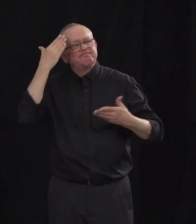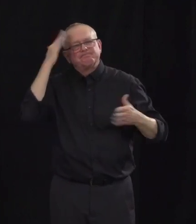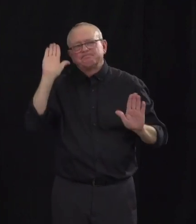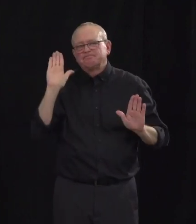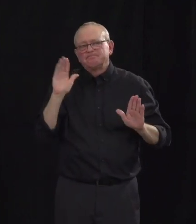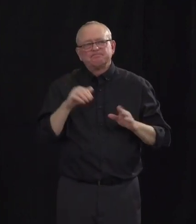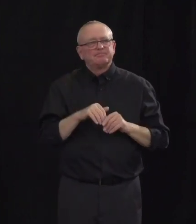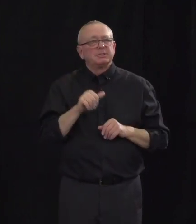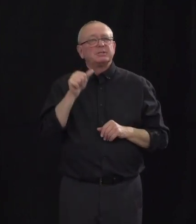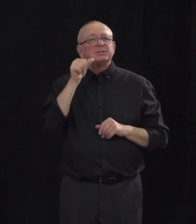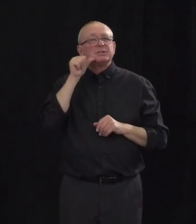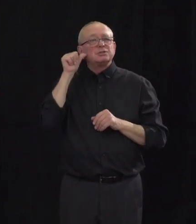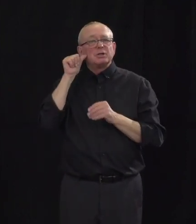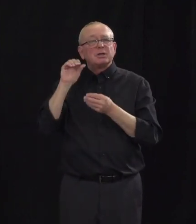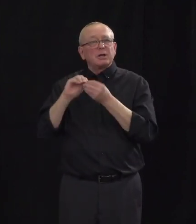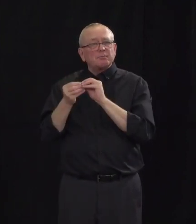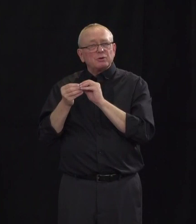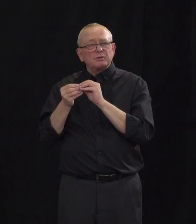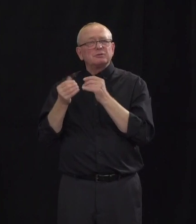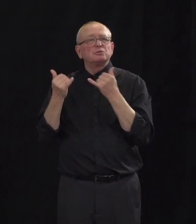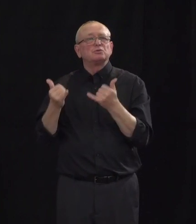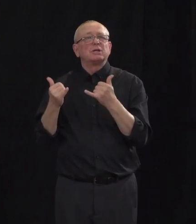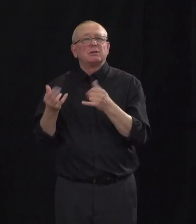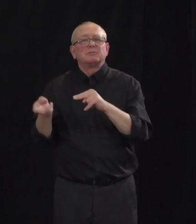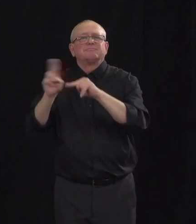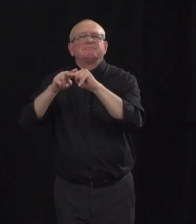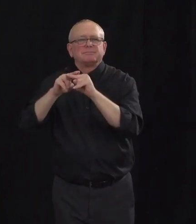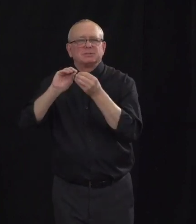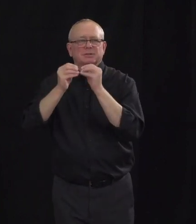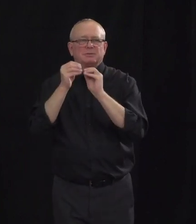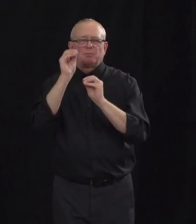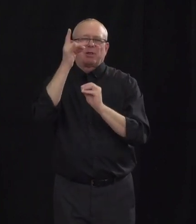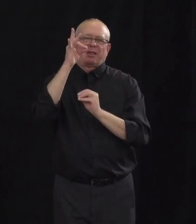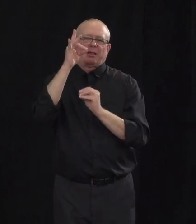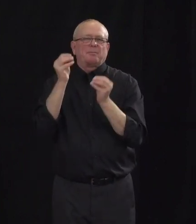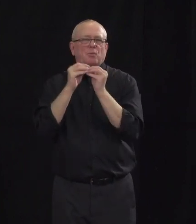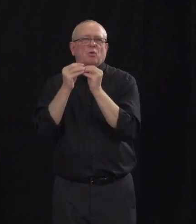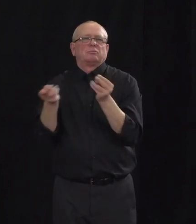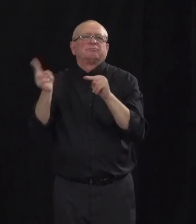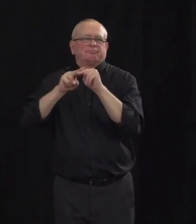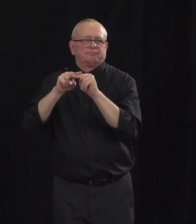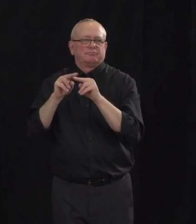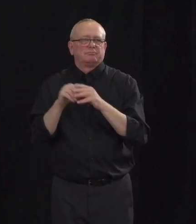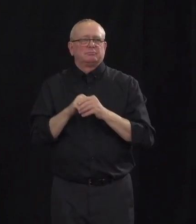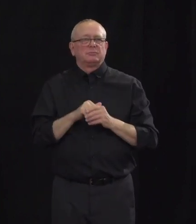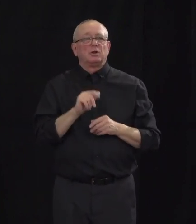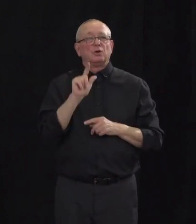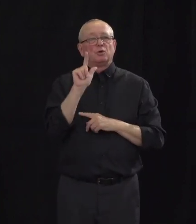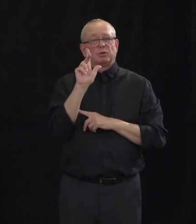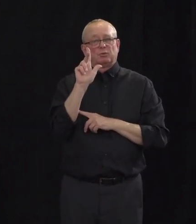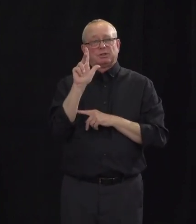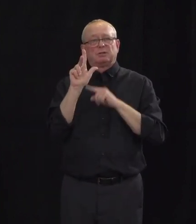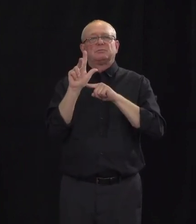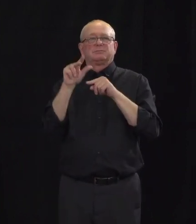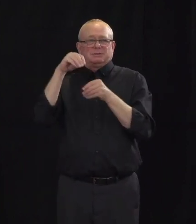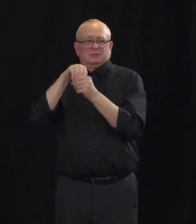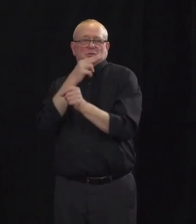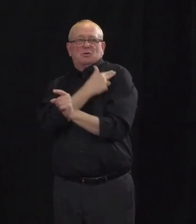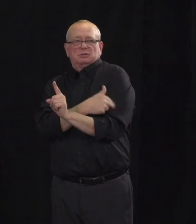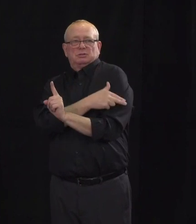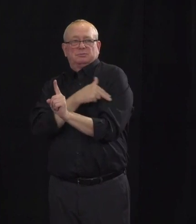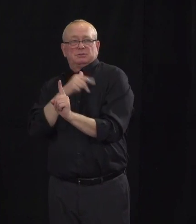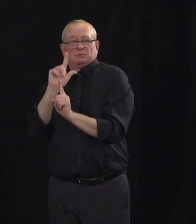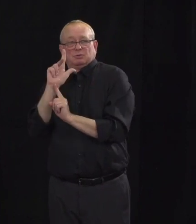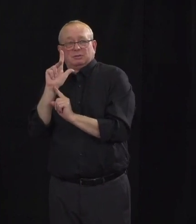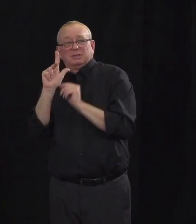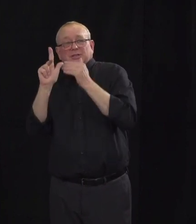yesterday. Currently, 23 individuals are being treated in hospital, 10 of those in the ICU. I'm